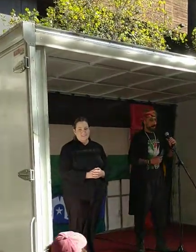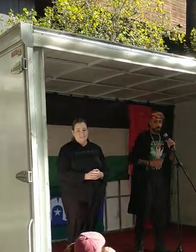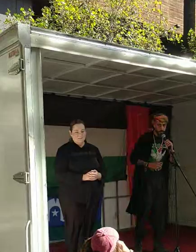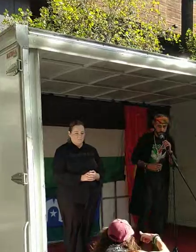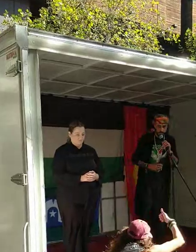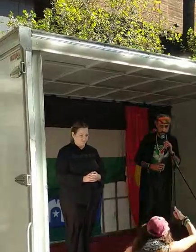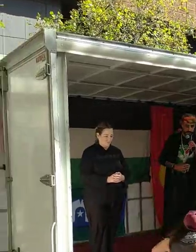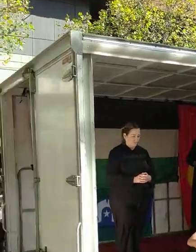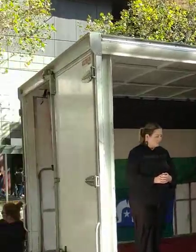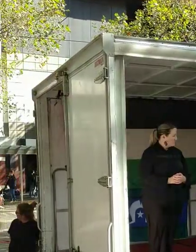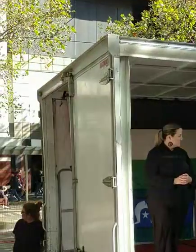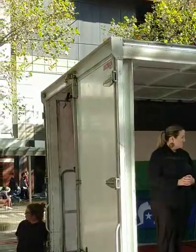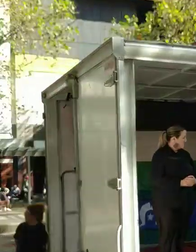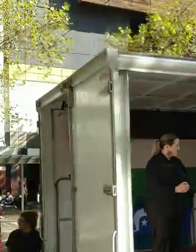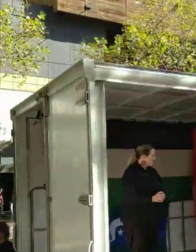One more time.